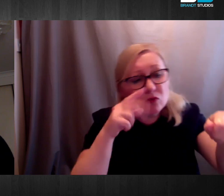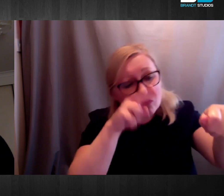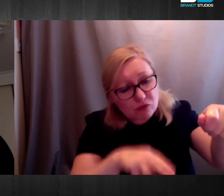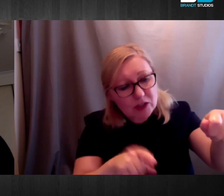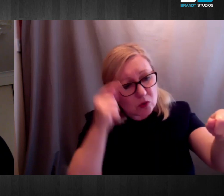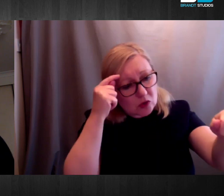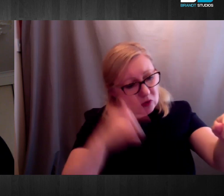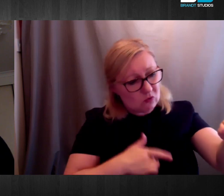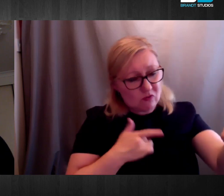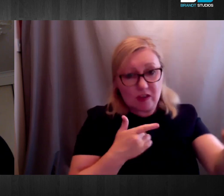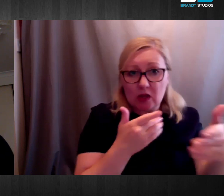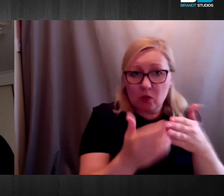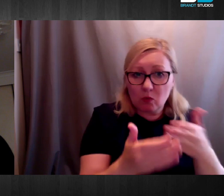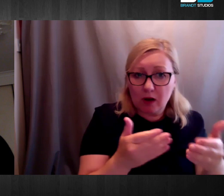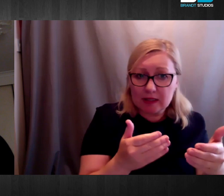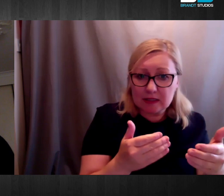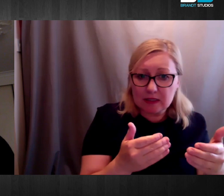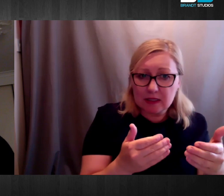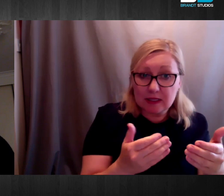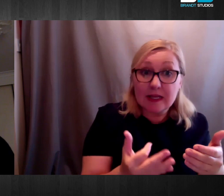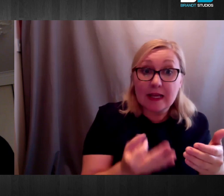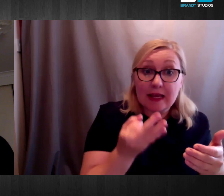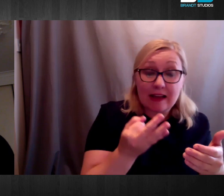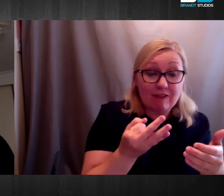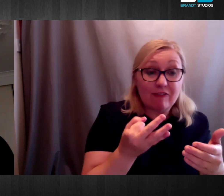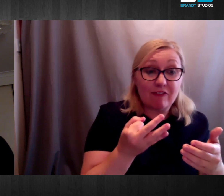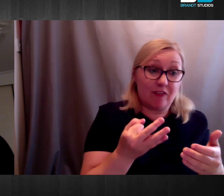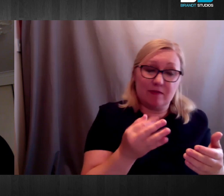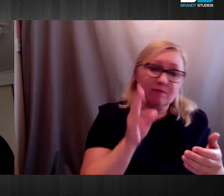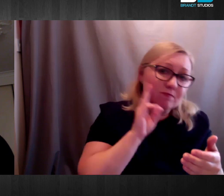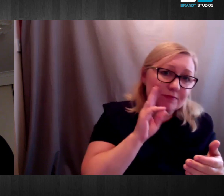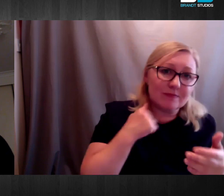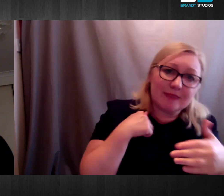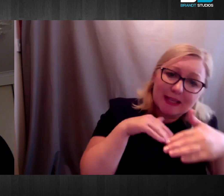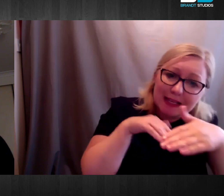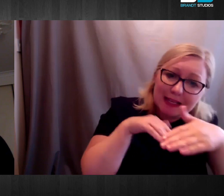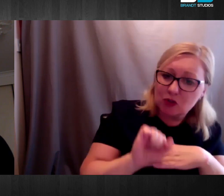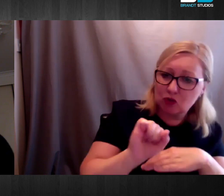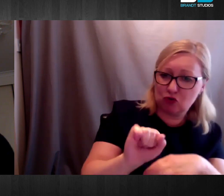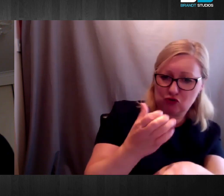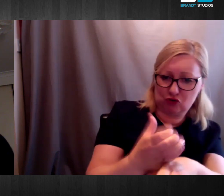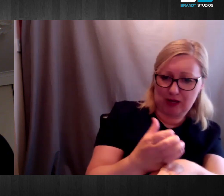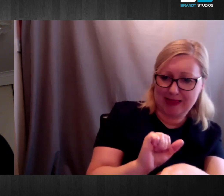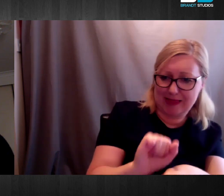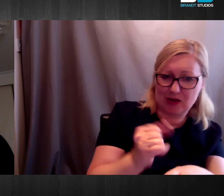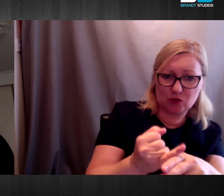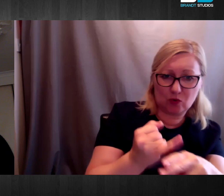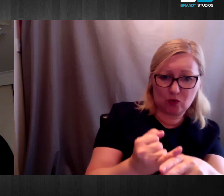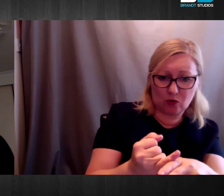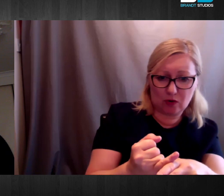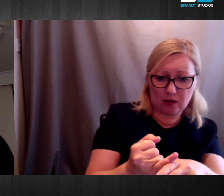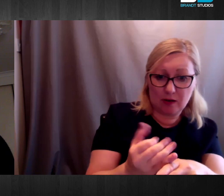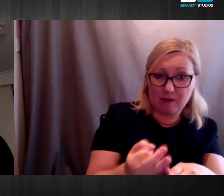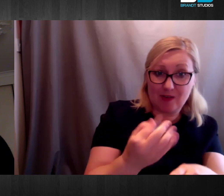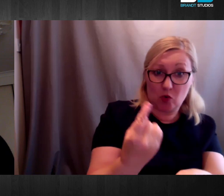that tested positive for, being asymptomatic but tested positive for COVID. So, that's the